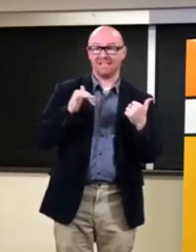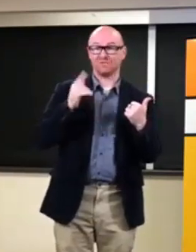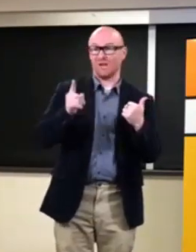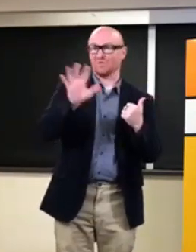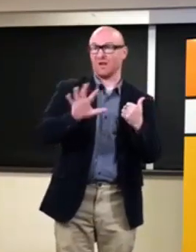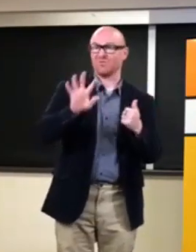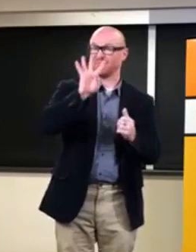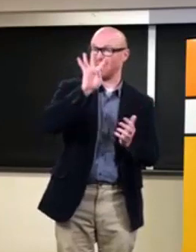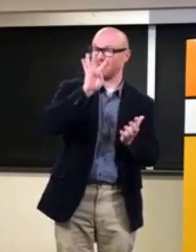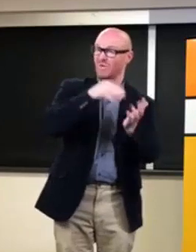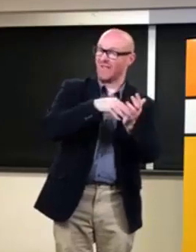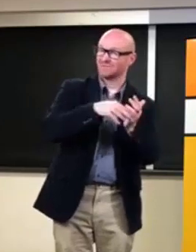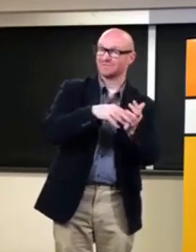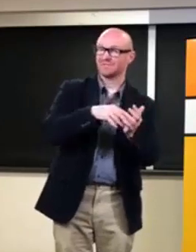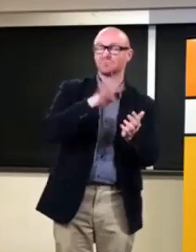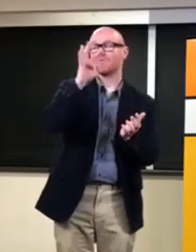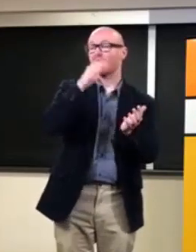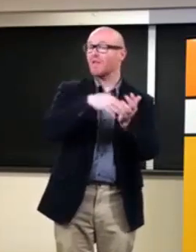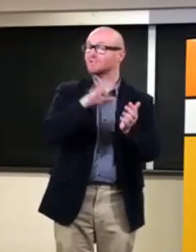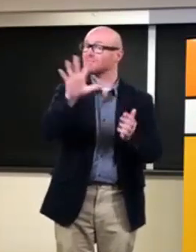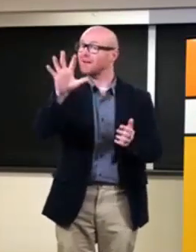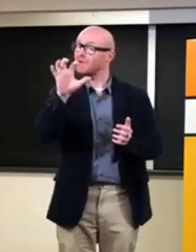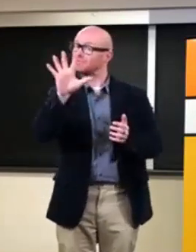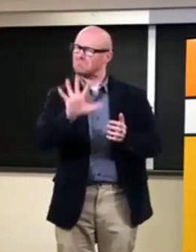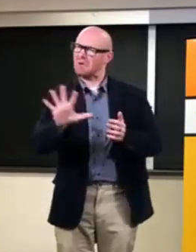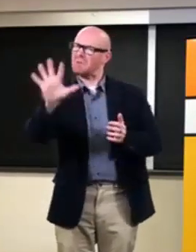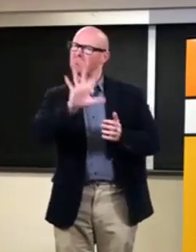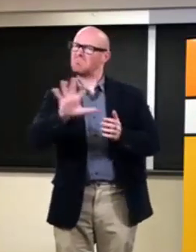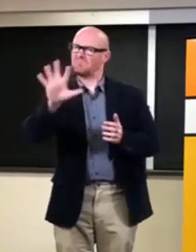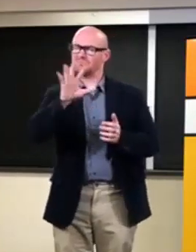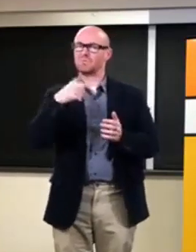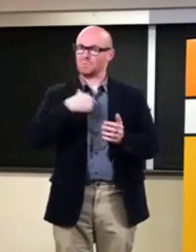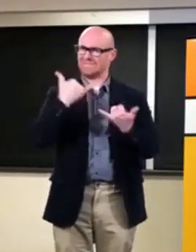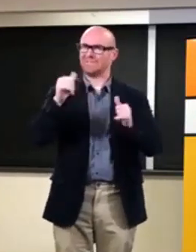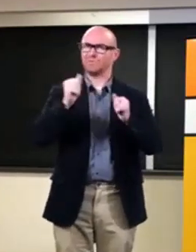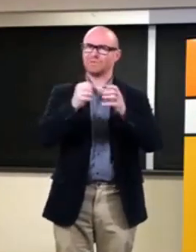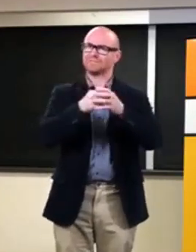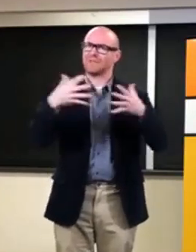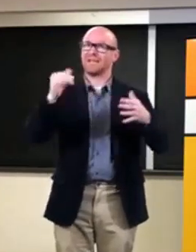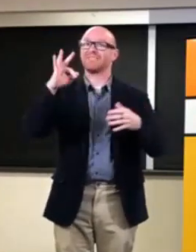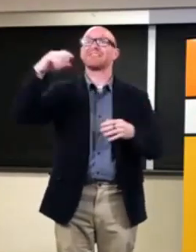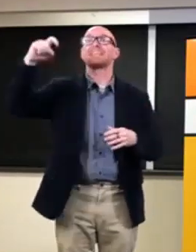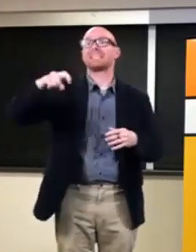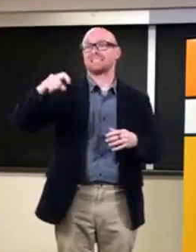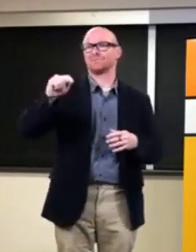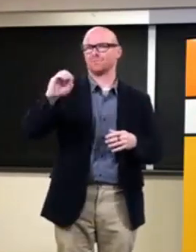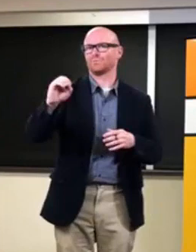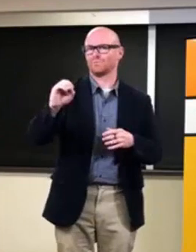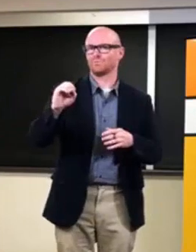around 4,000, 4,500 at this point, so we still have room to expand if more people